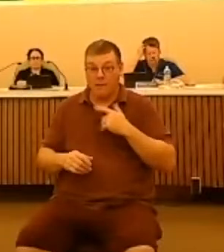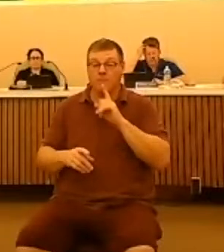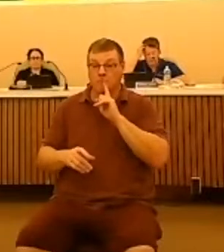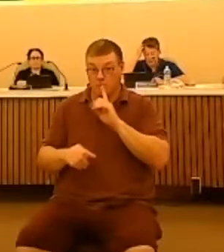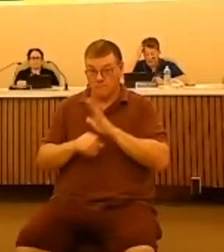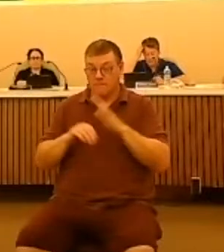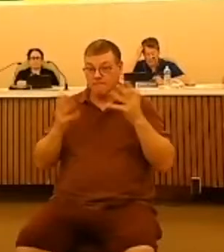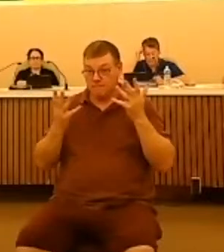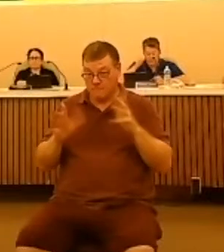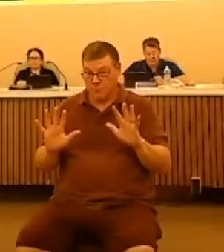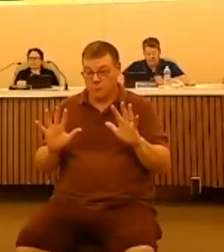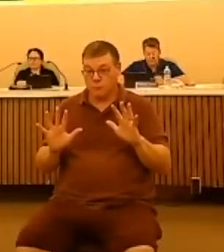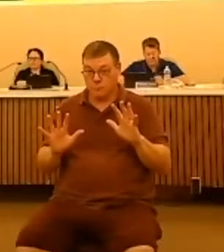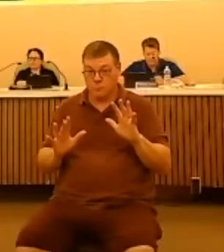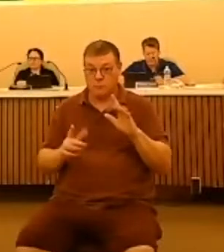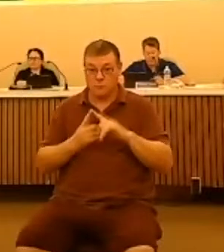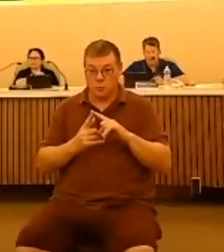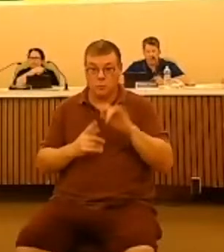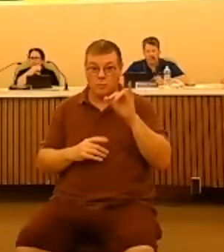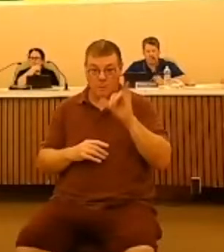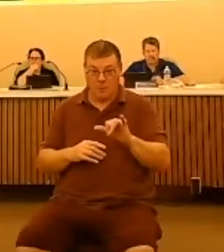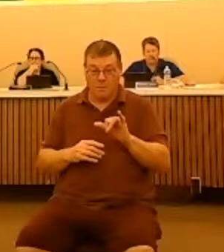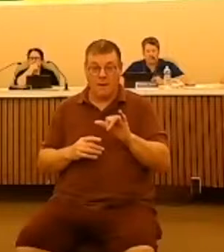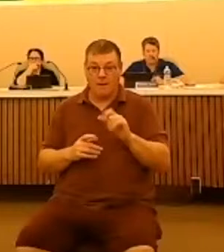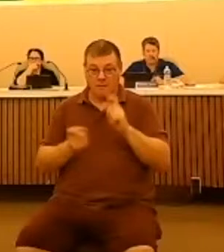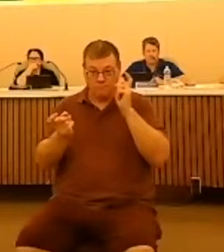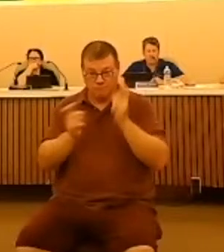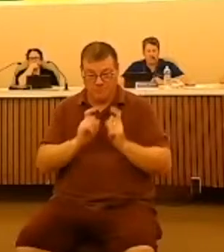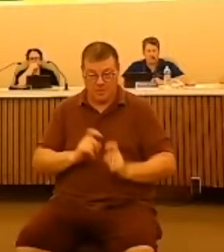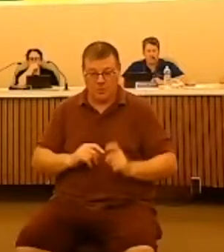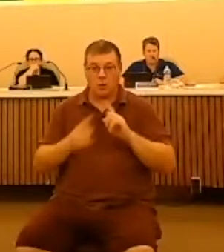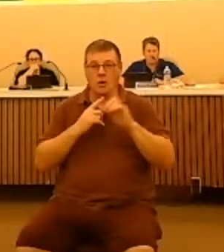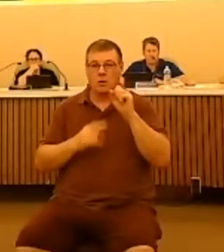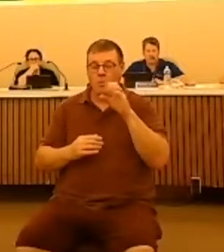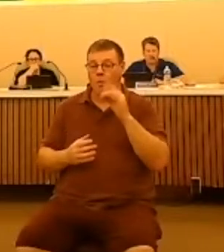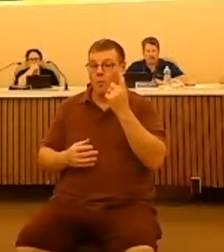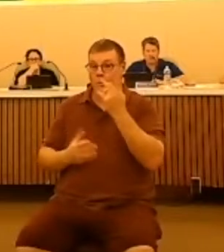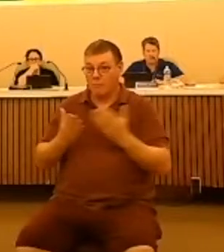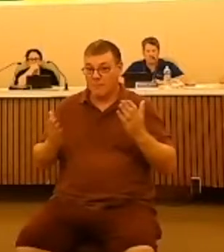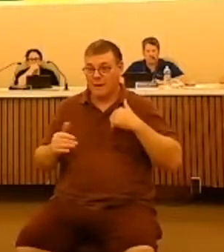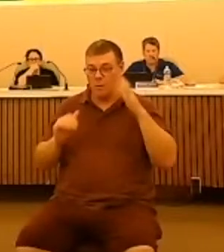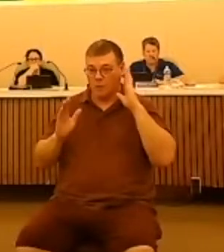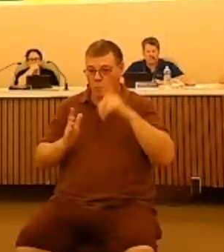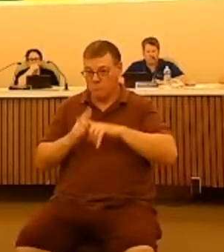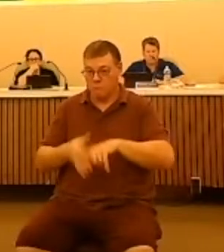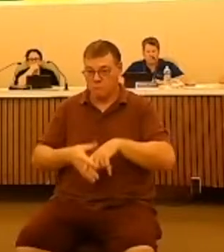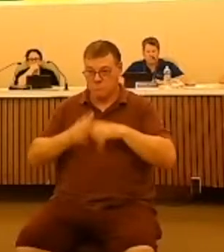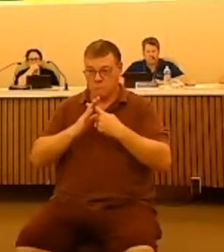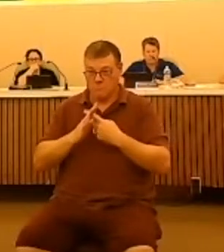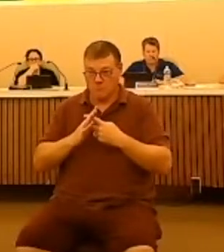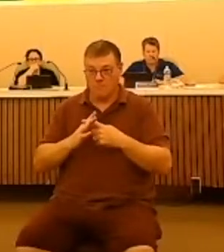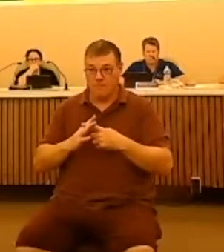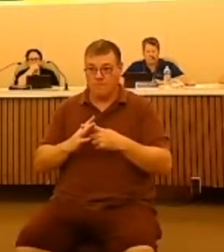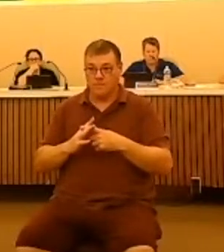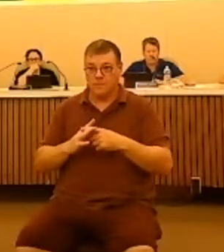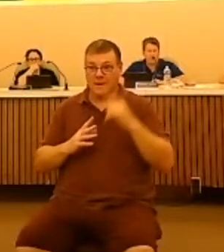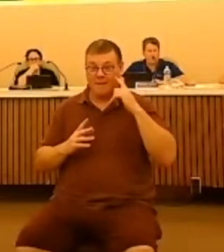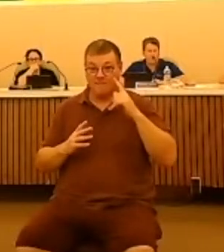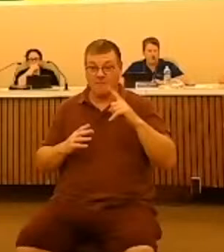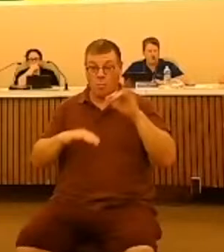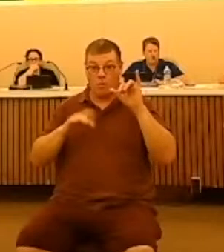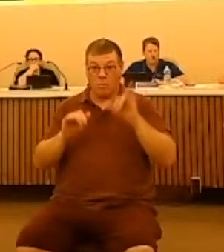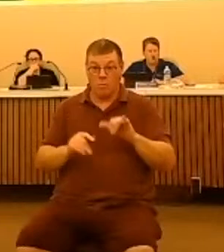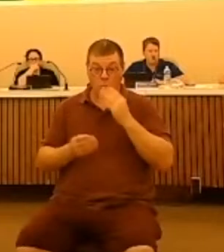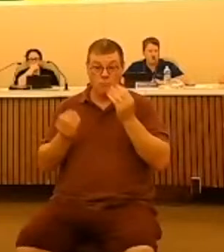to that mitigation. And so one of the things that we would start to do is for the affected